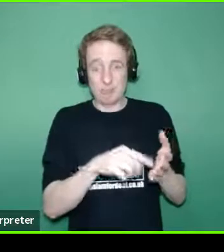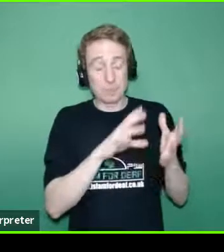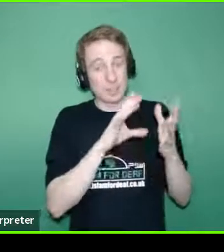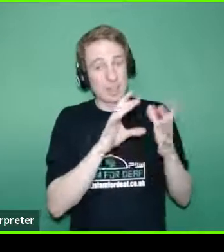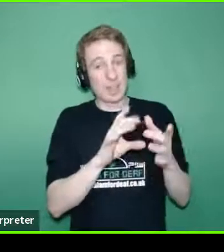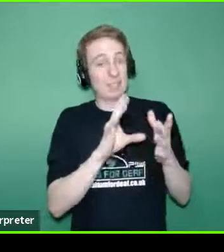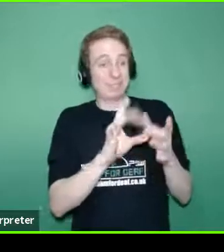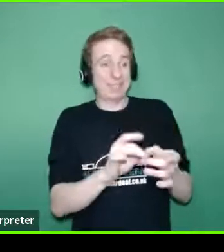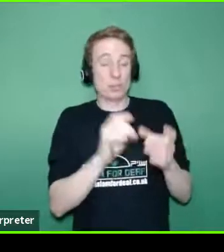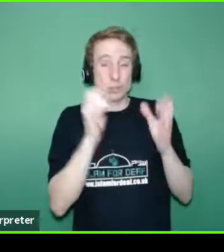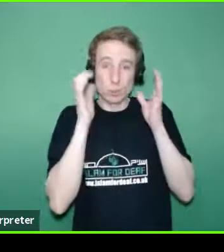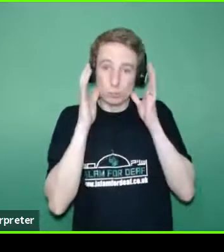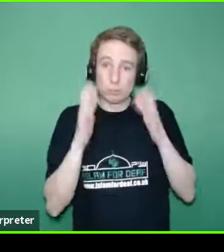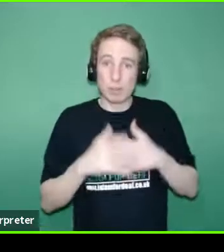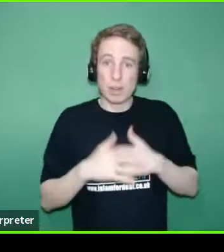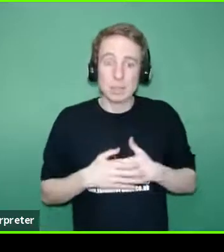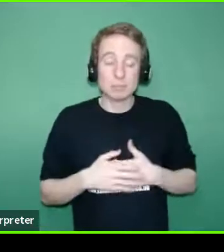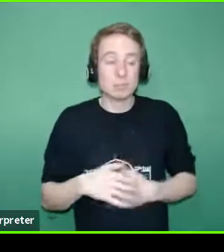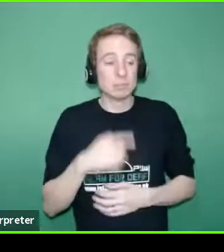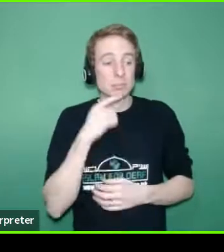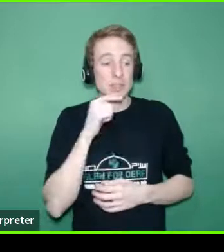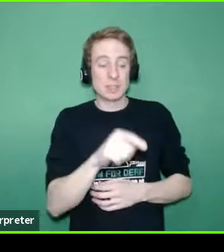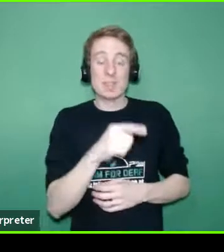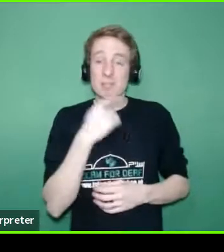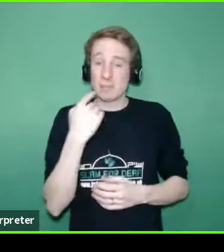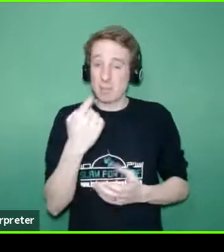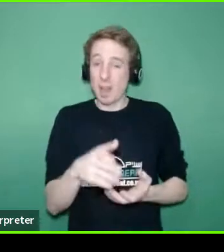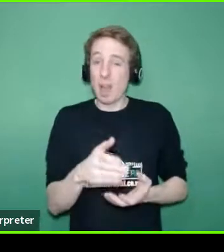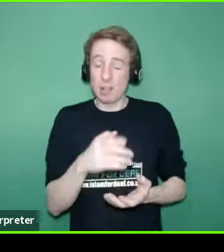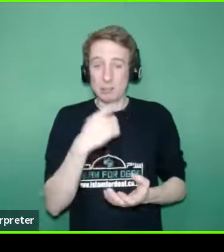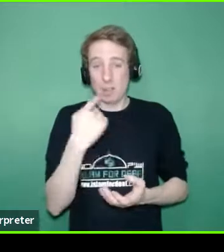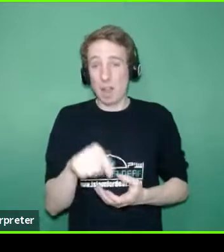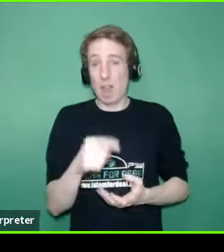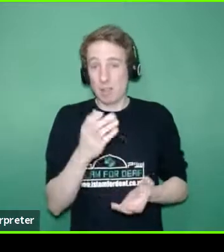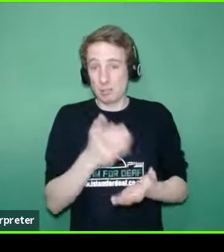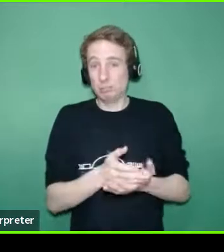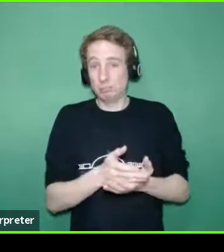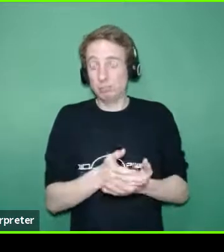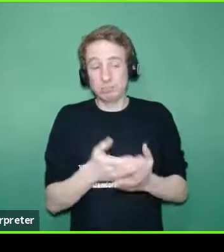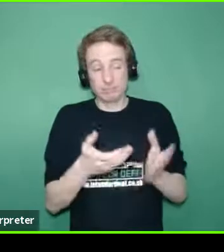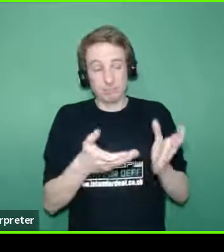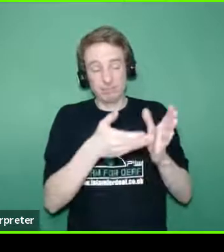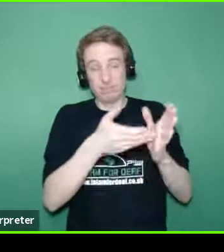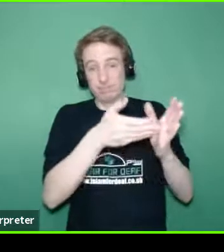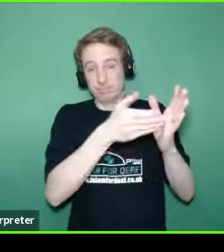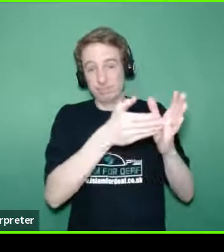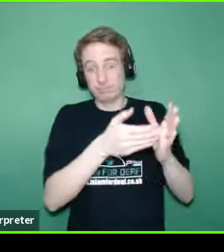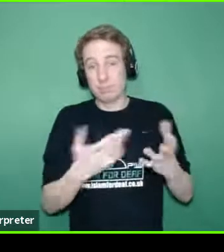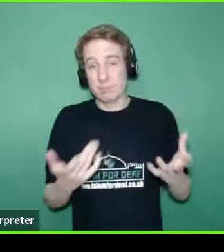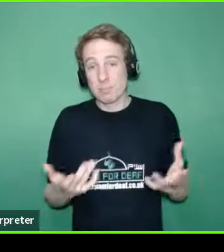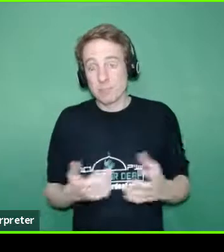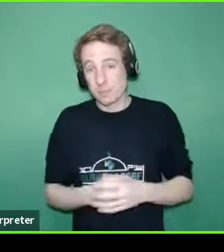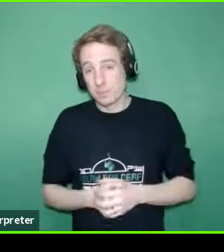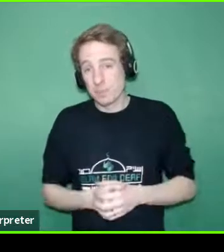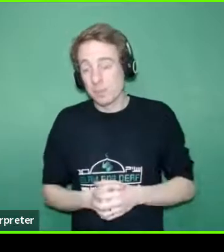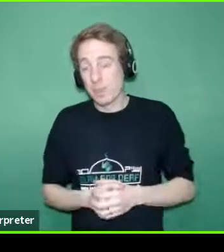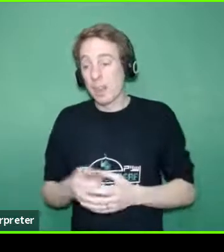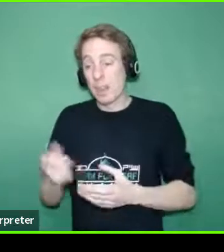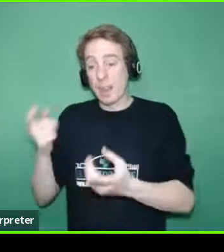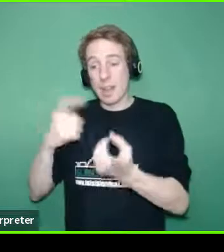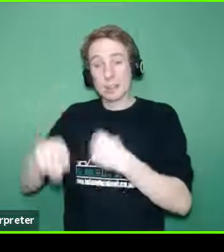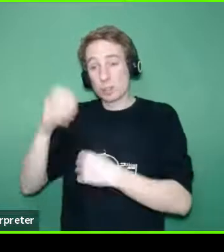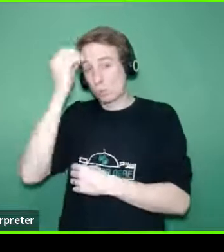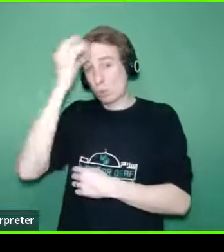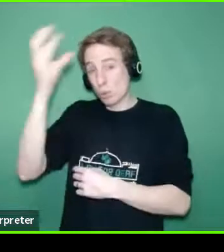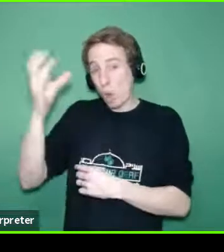it's a narration that is a lie and a fabrication by consensus of, or by the agreement of the